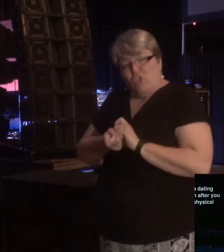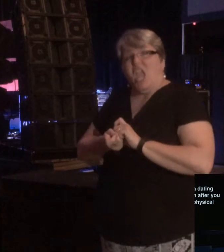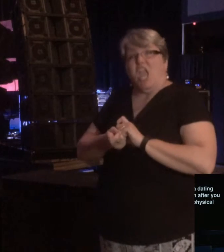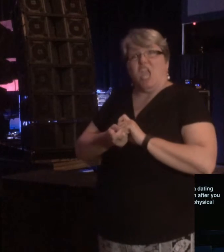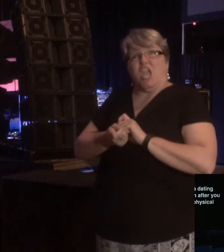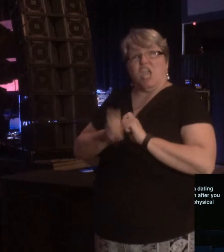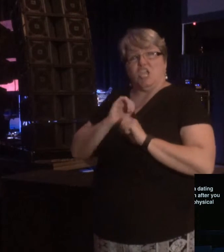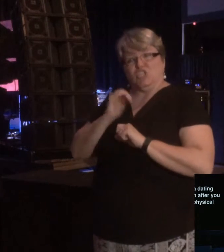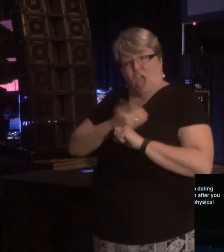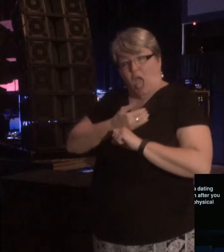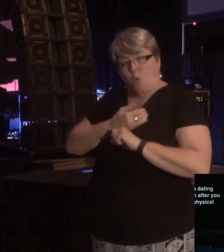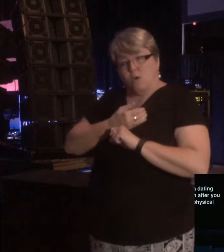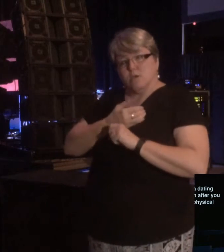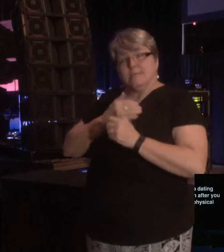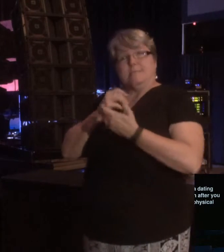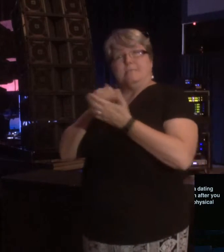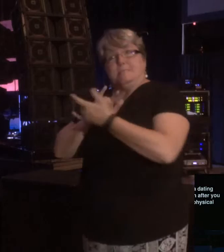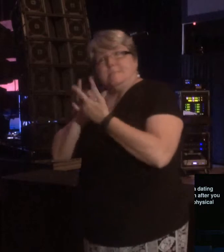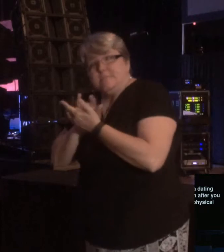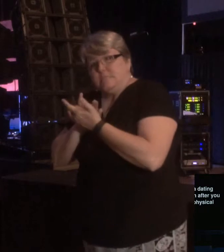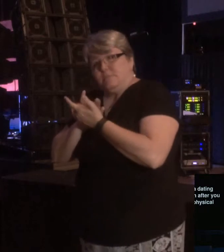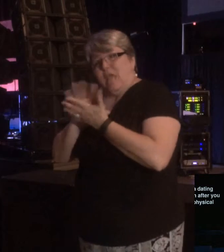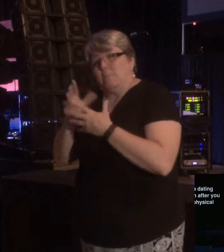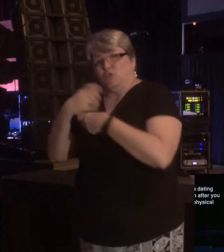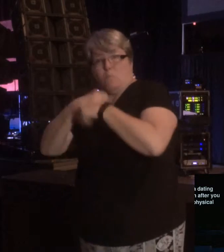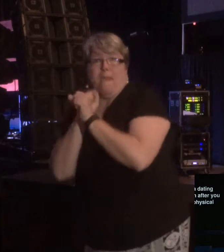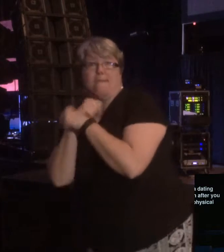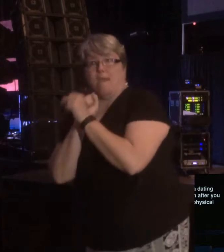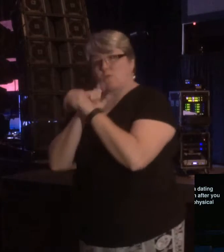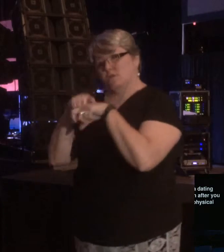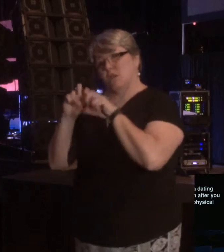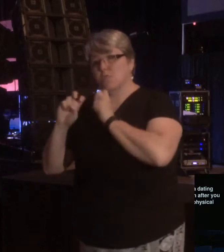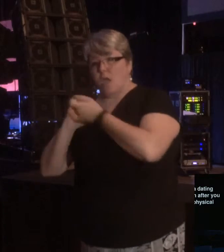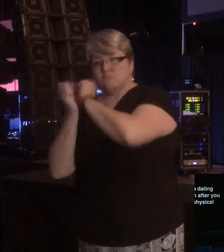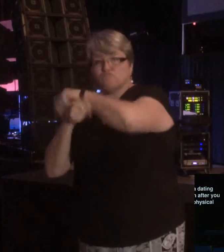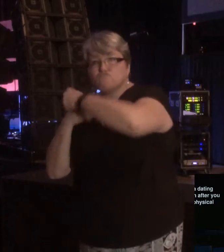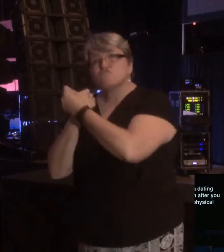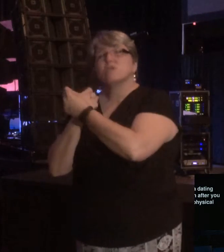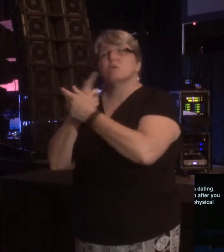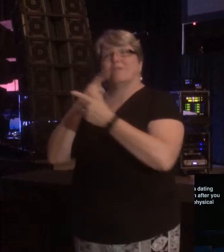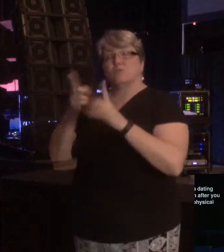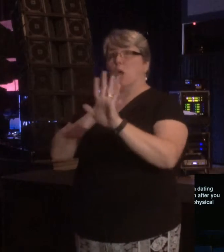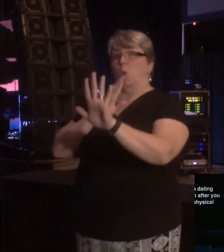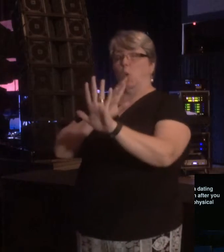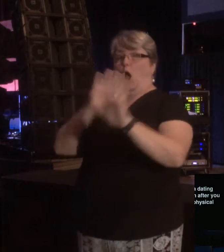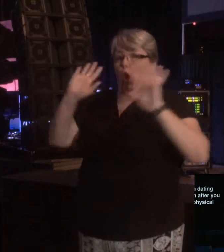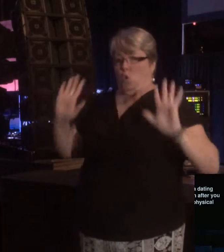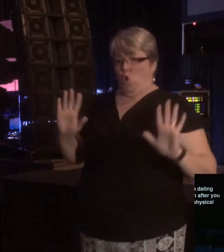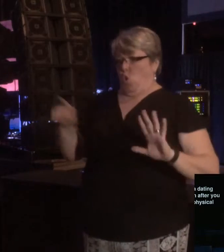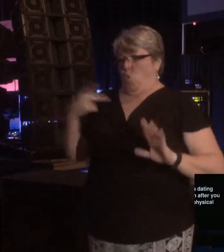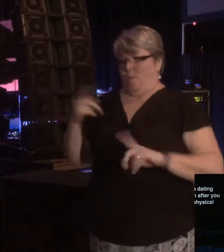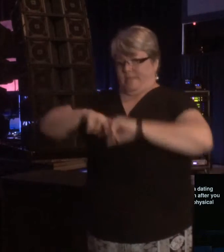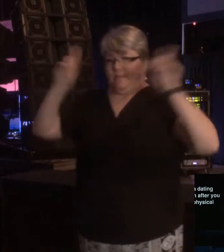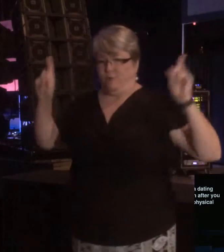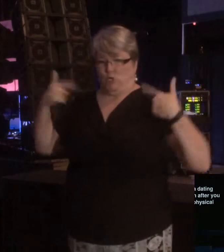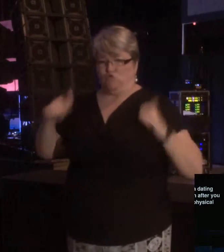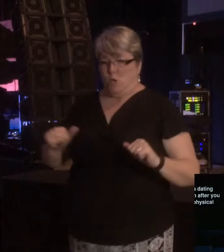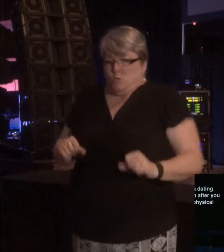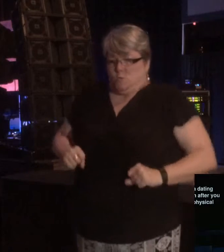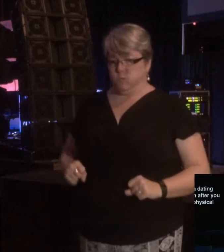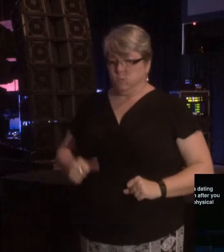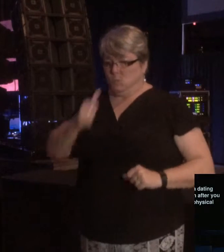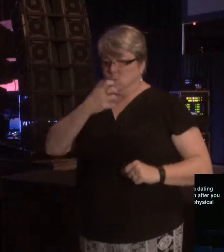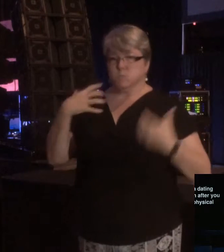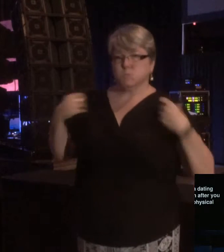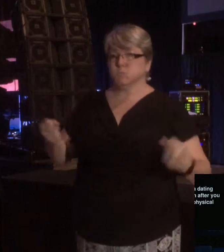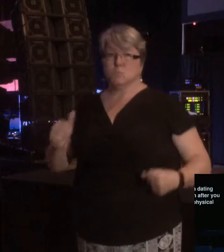questions, because I realized that was better for my heart to move on. And so what I want you to hear me